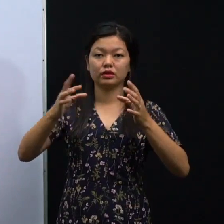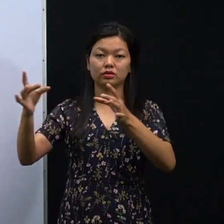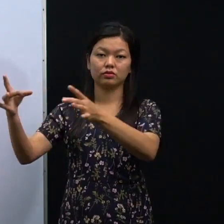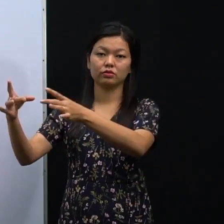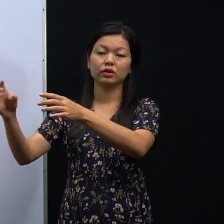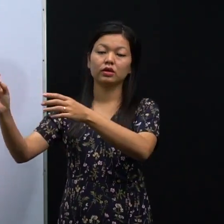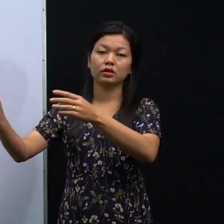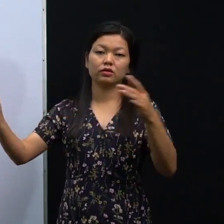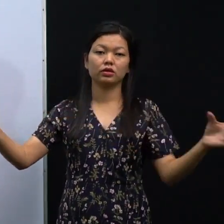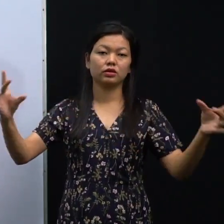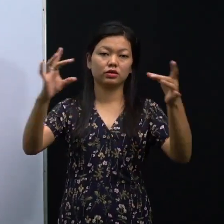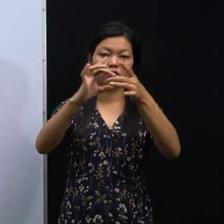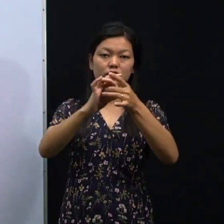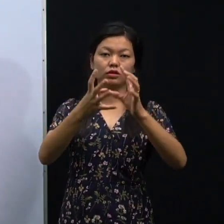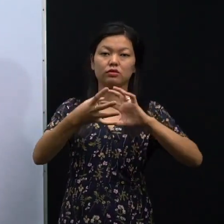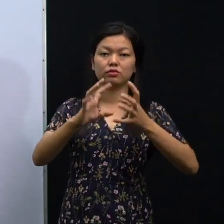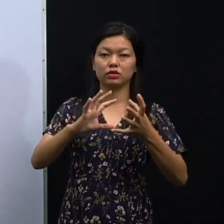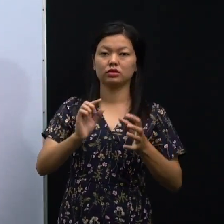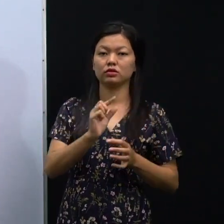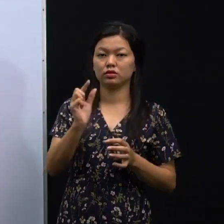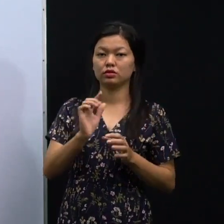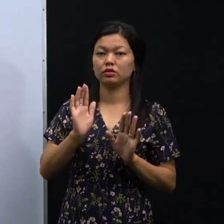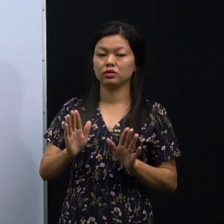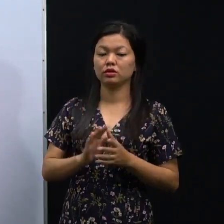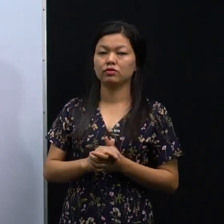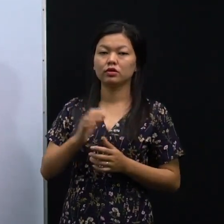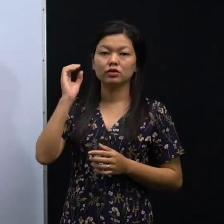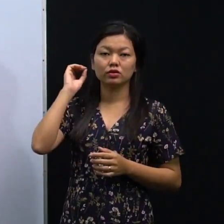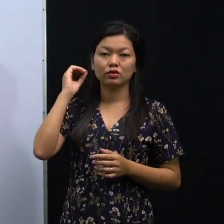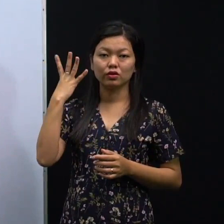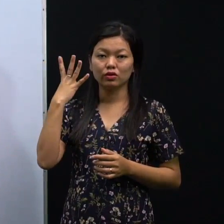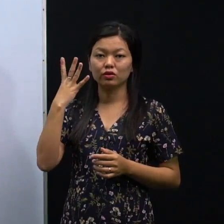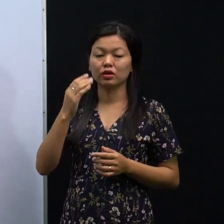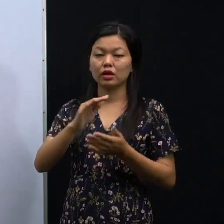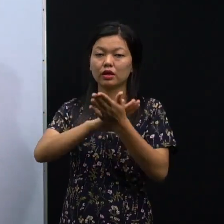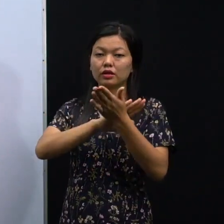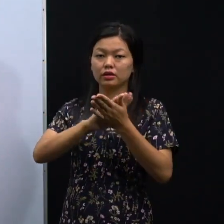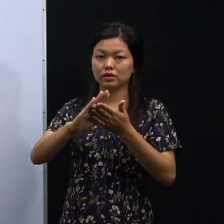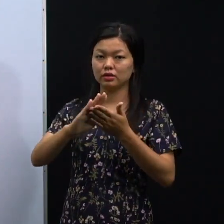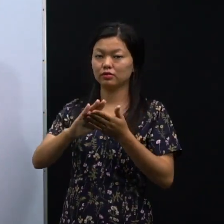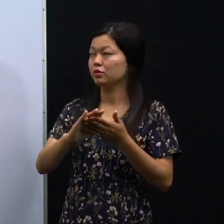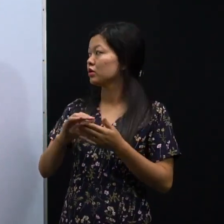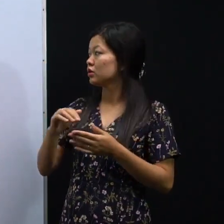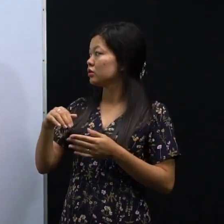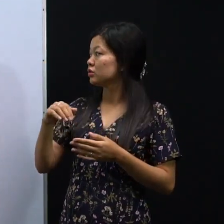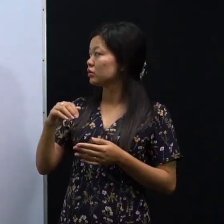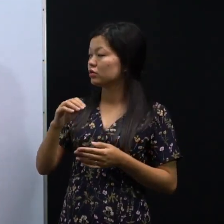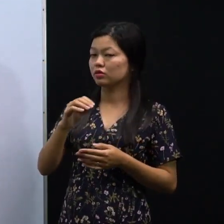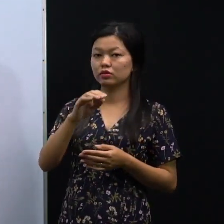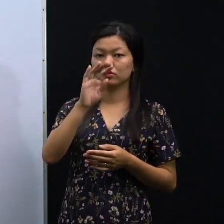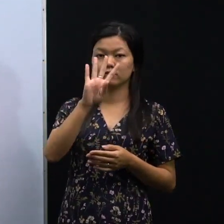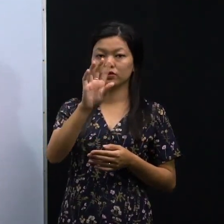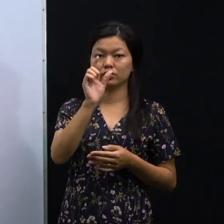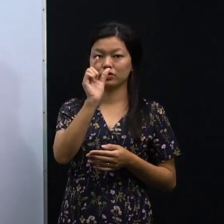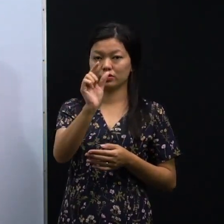alpha particles straight into this gold foil, okay? And this is very interesting because he wants to